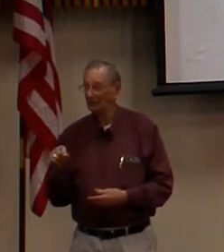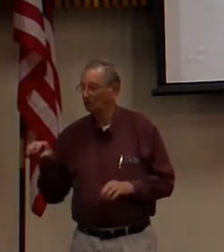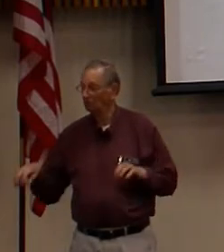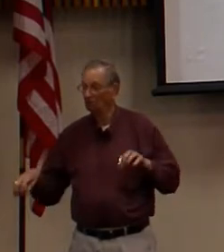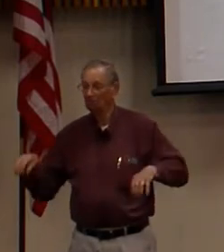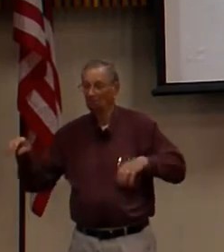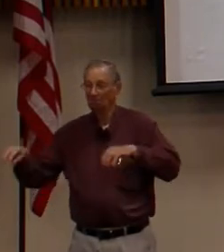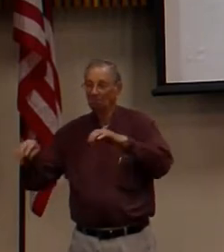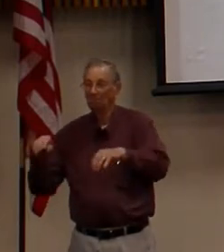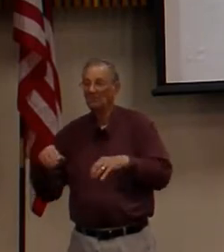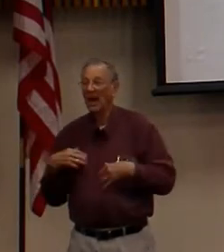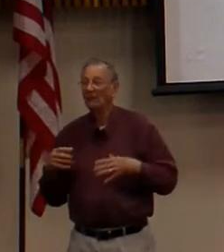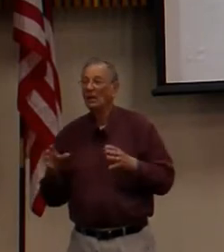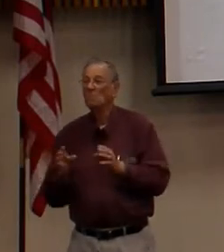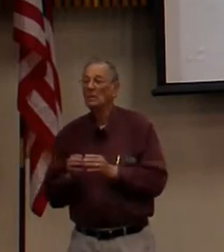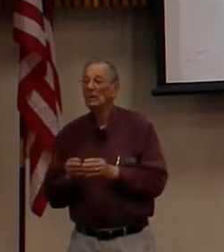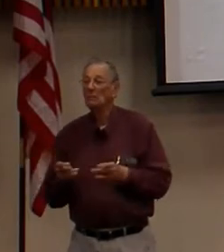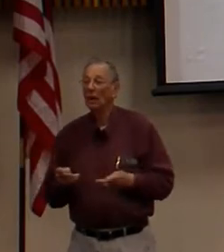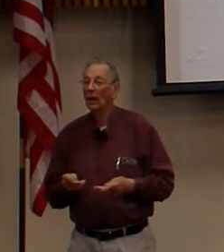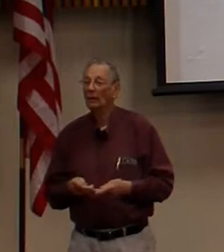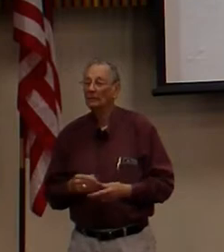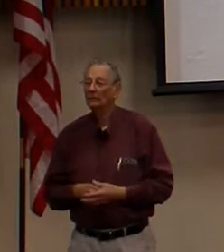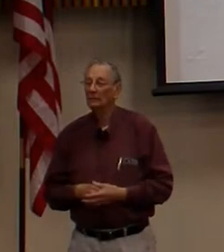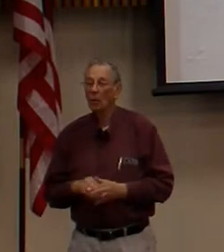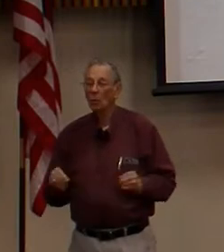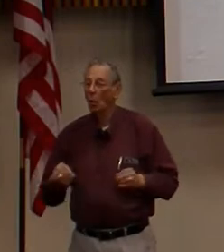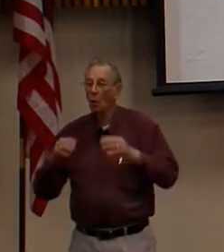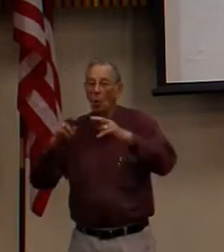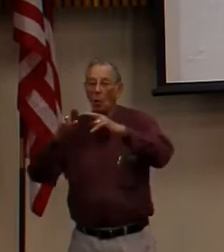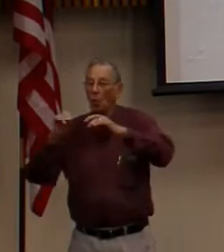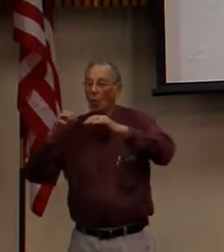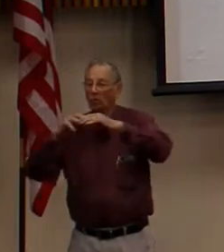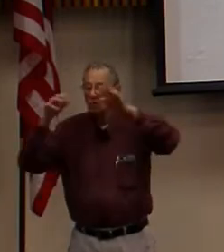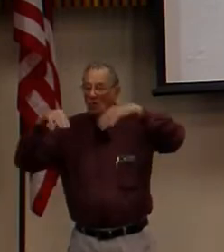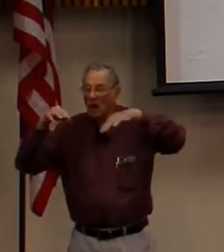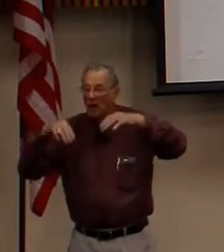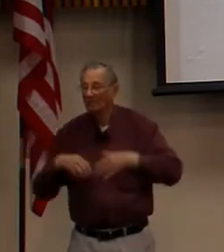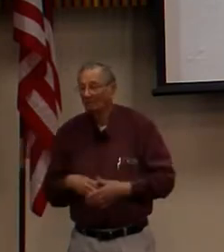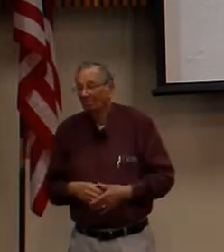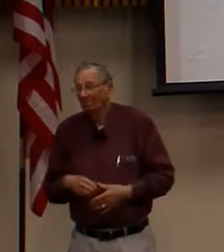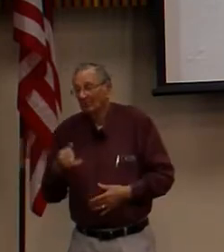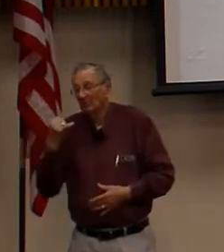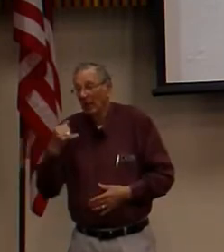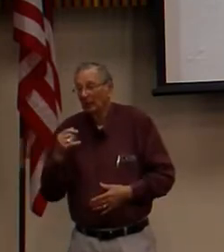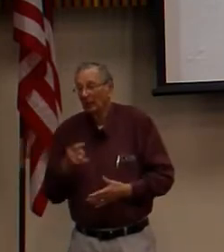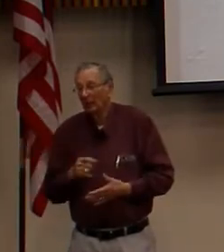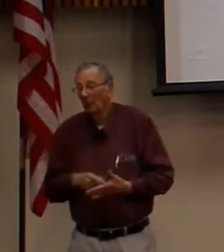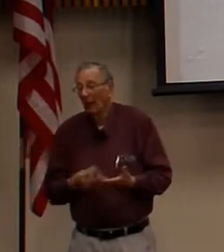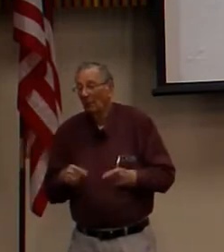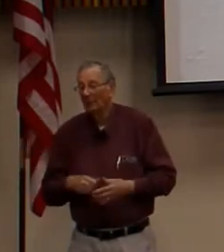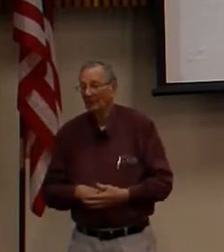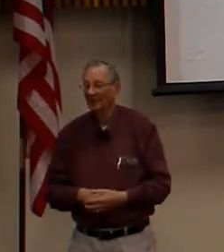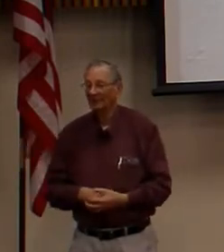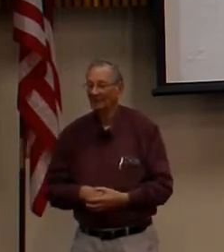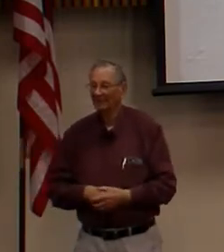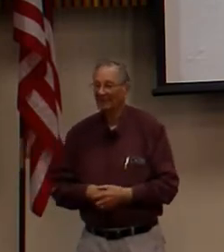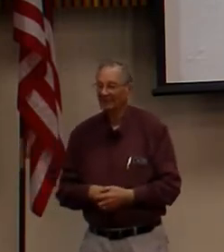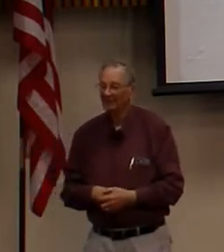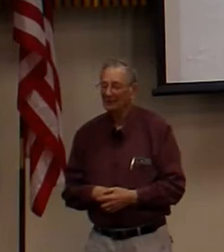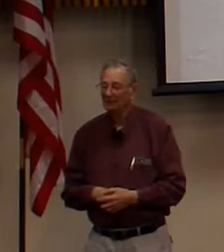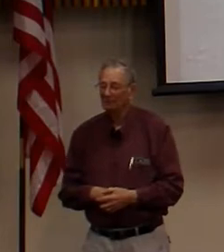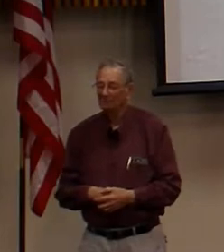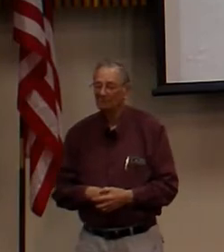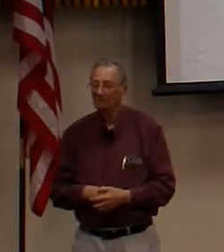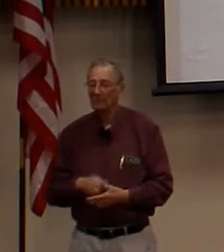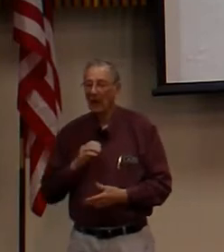somewhat just to have a meeting place. No roof, so when it rains, you can imagine kind of what happens. Our team